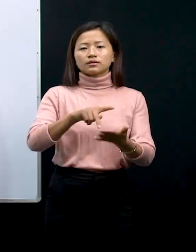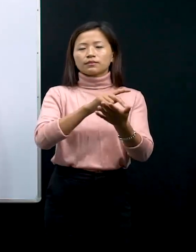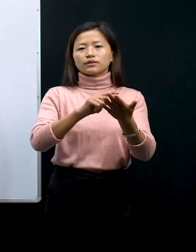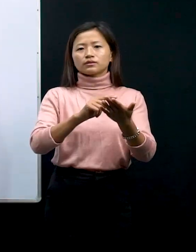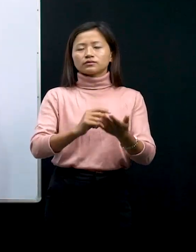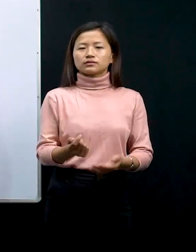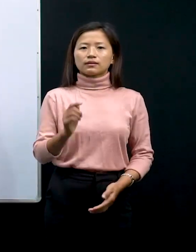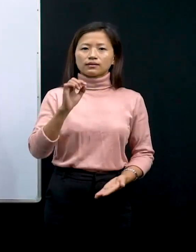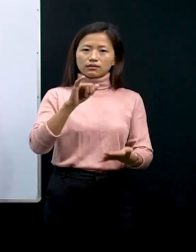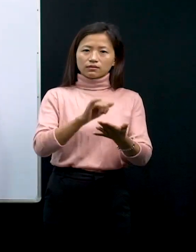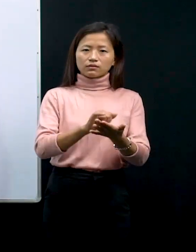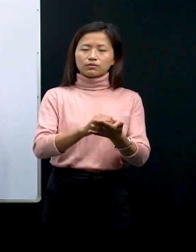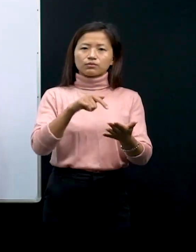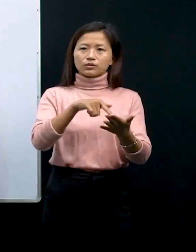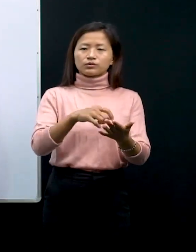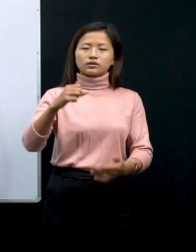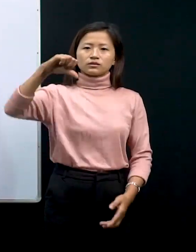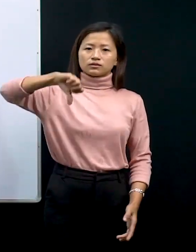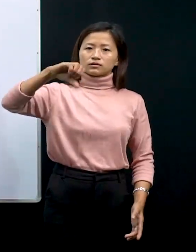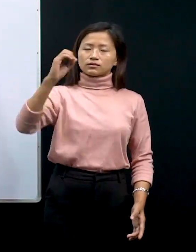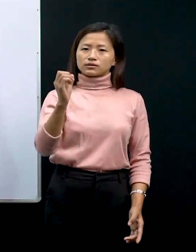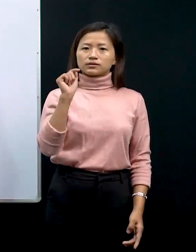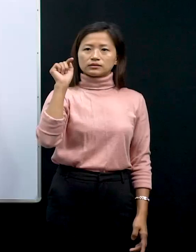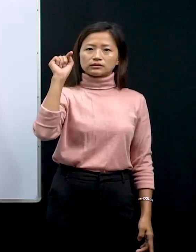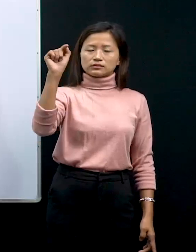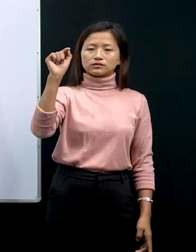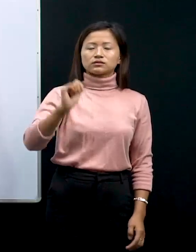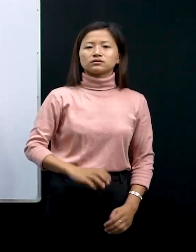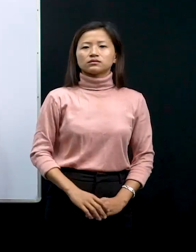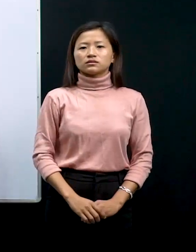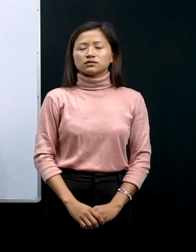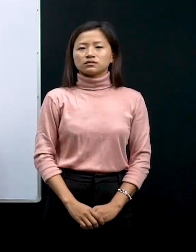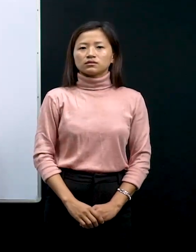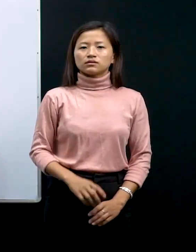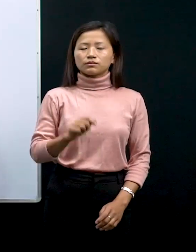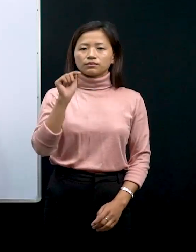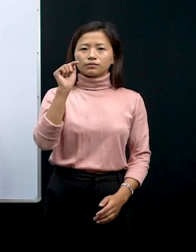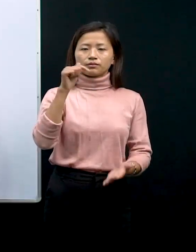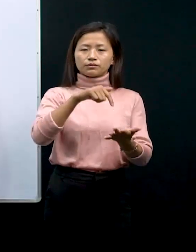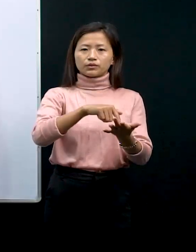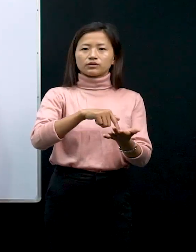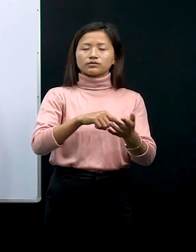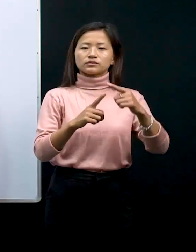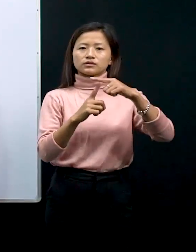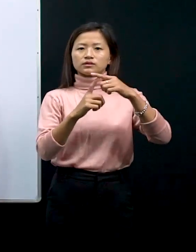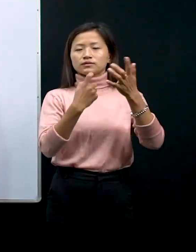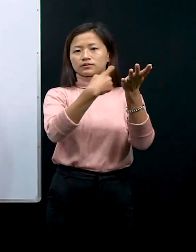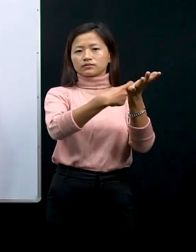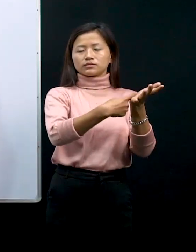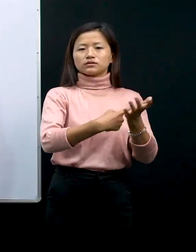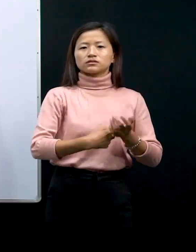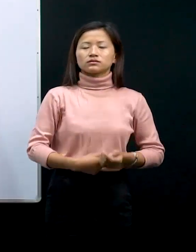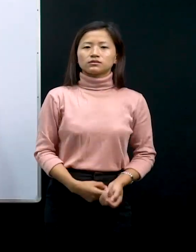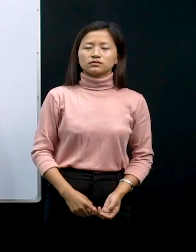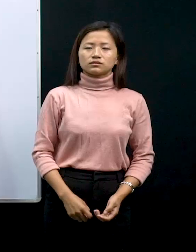point should be 90 degree. That never ever change. The point of contact of tangent and the radius.